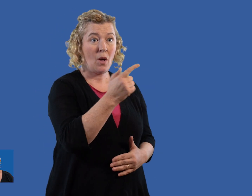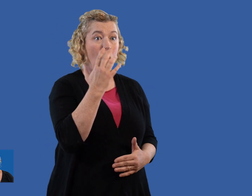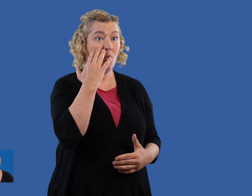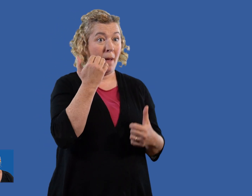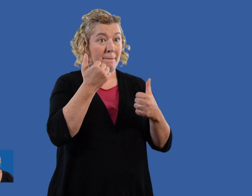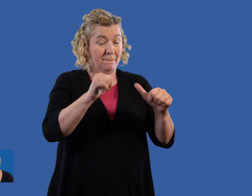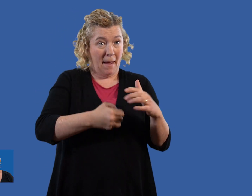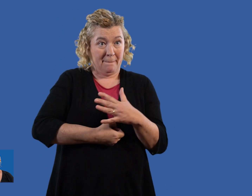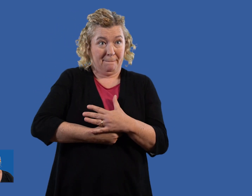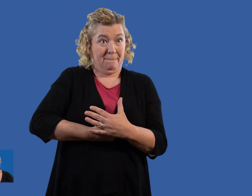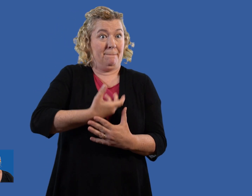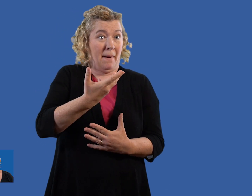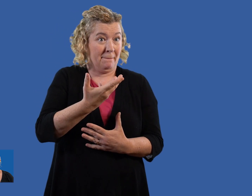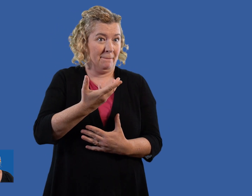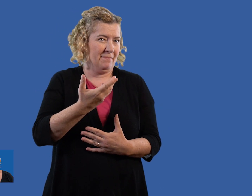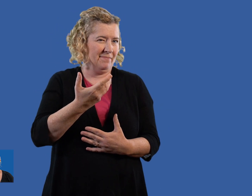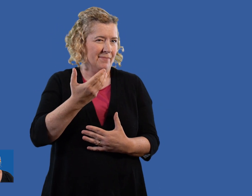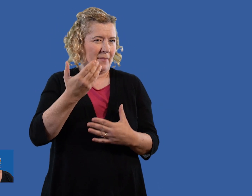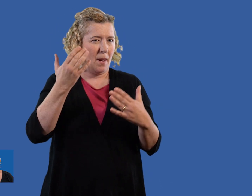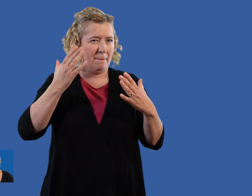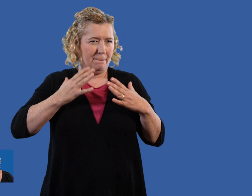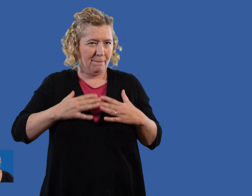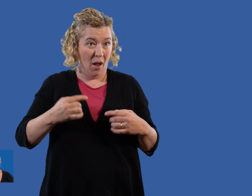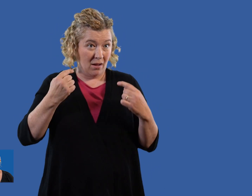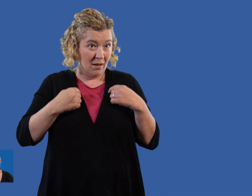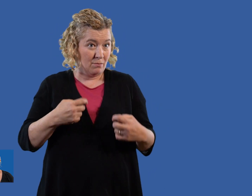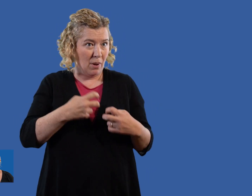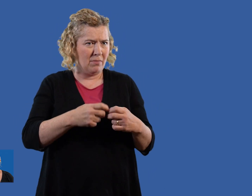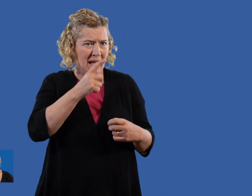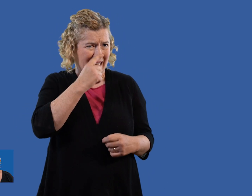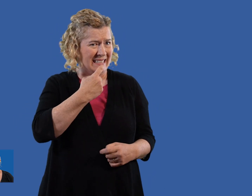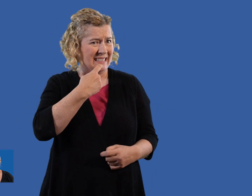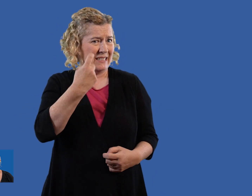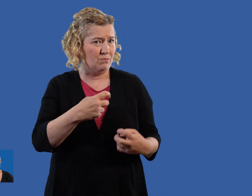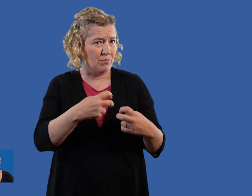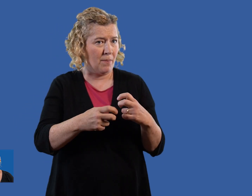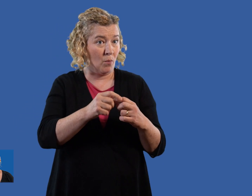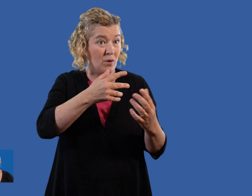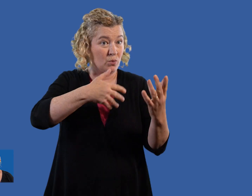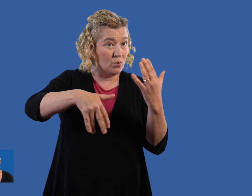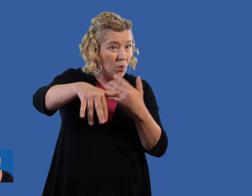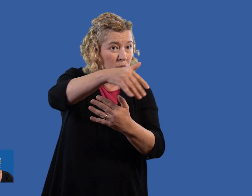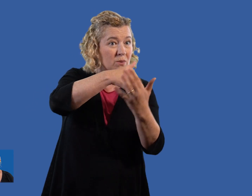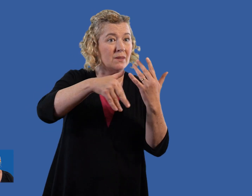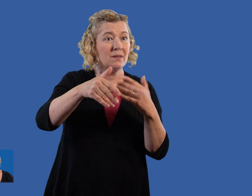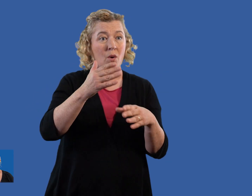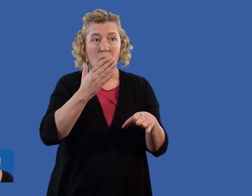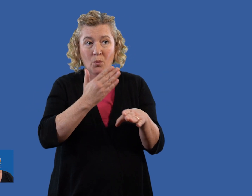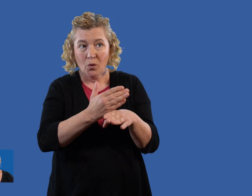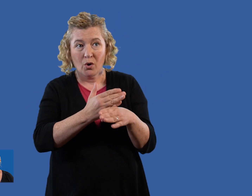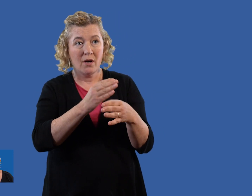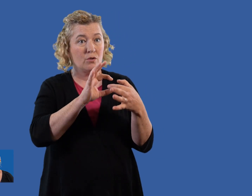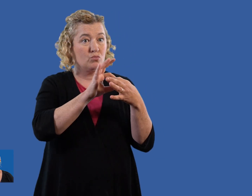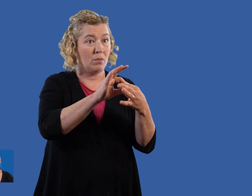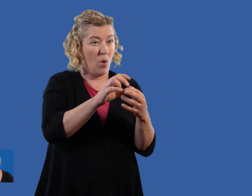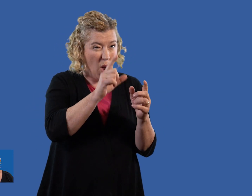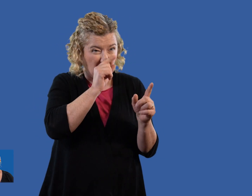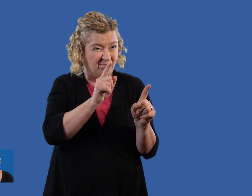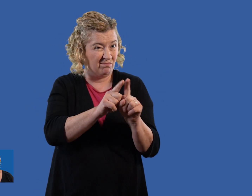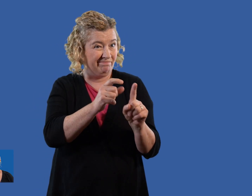And when they do appear, these symptoms can cause significant problems in the social work or relationships, and they also can interfere in the ability to go